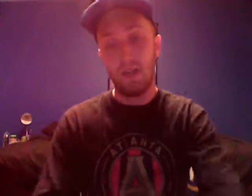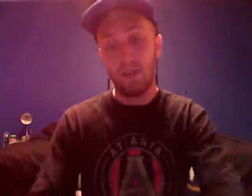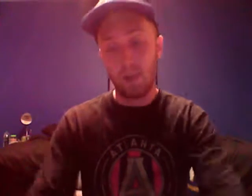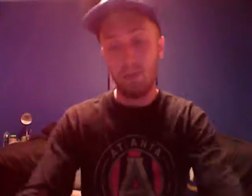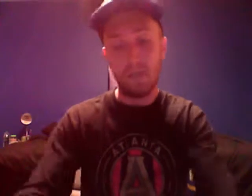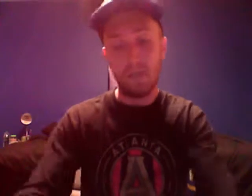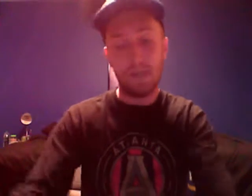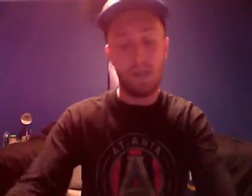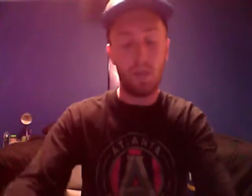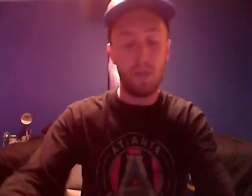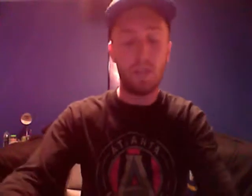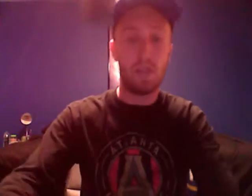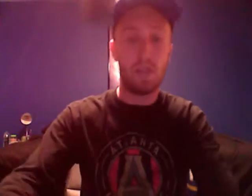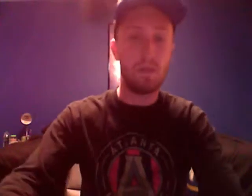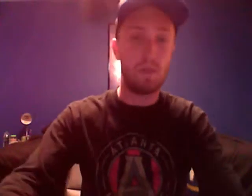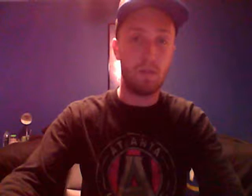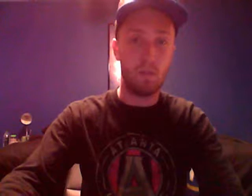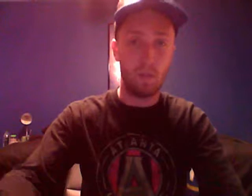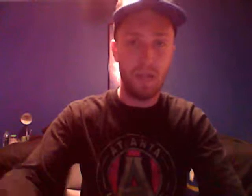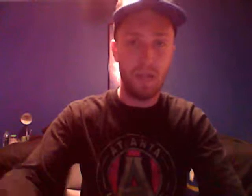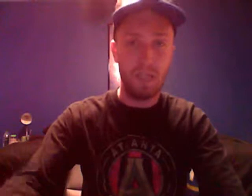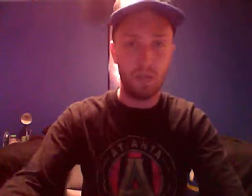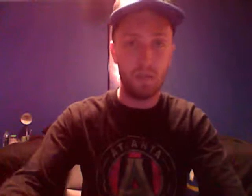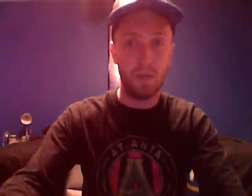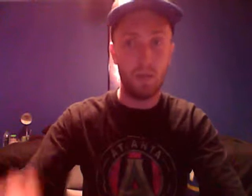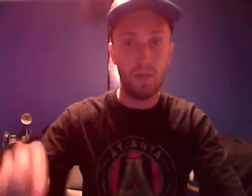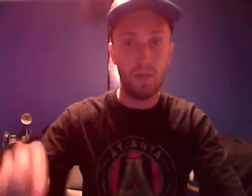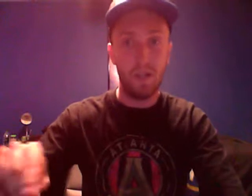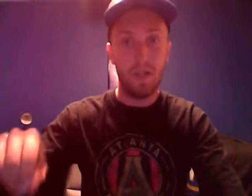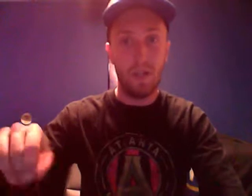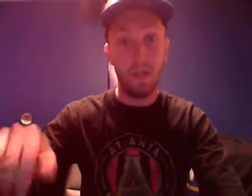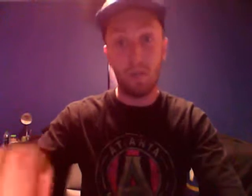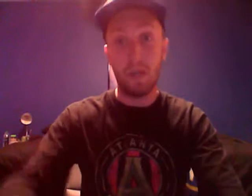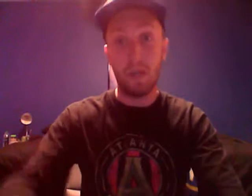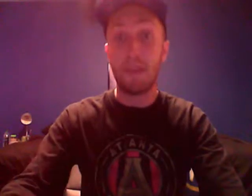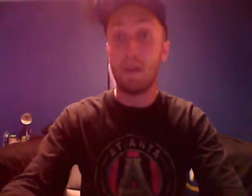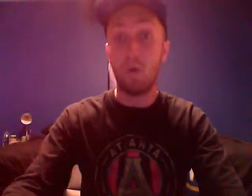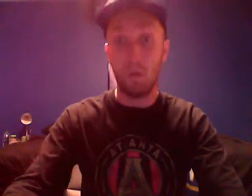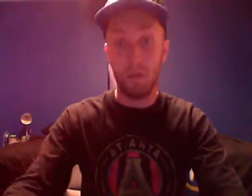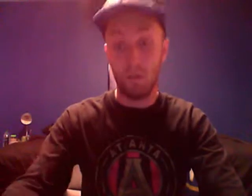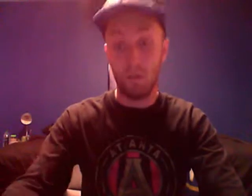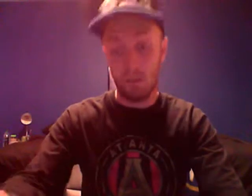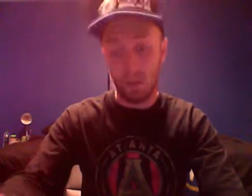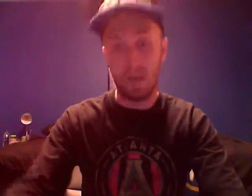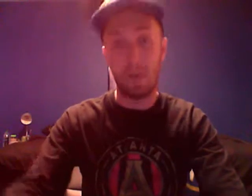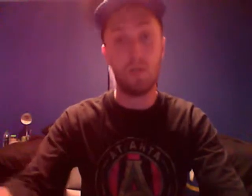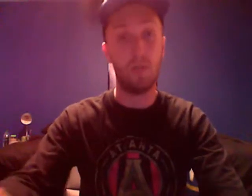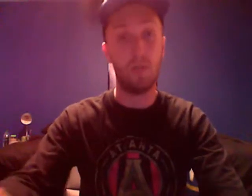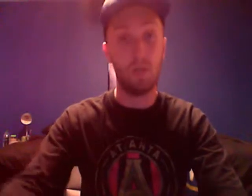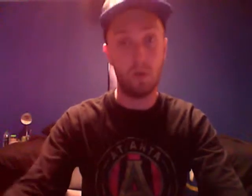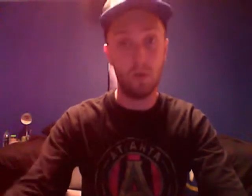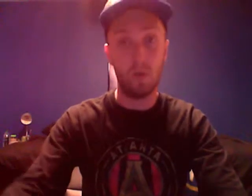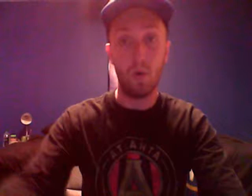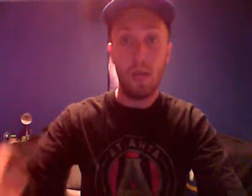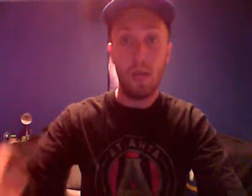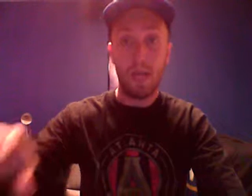The problem is, I think we need to come up with some sort of answer for, all right, we got that goal early. We put a lot of pressure. We got an early goal. Now